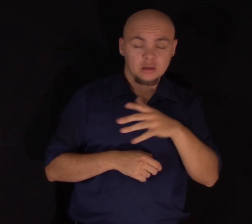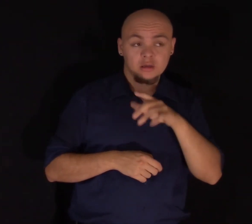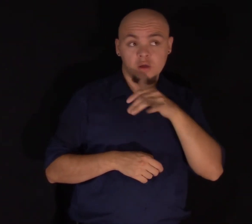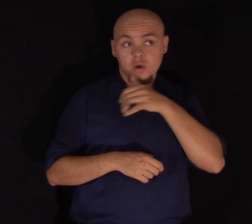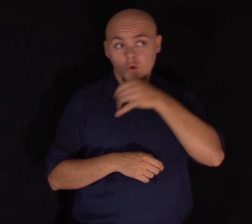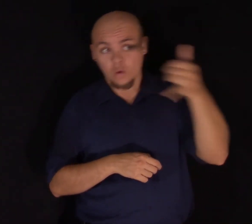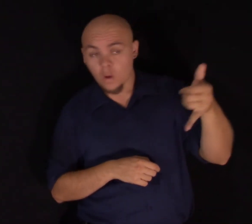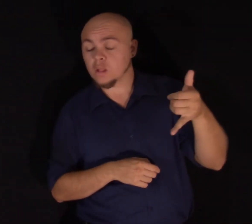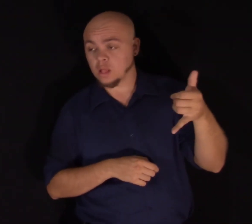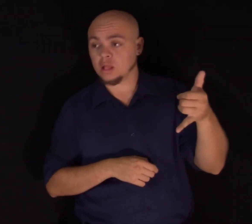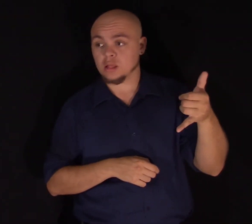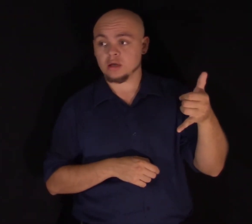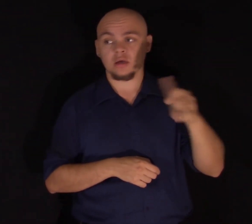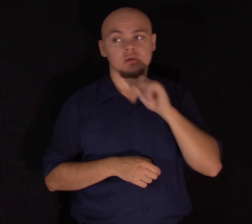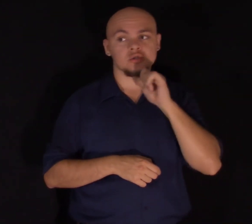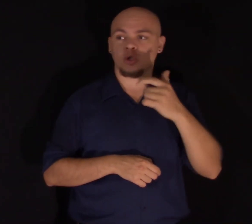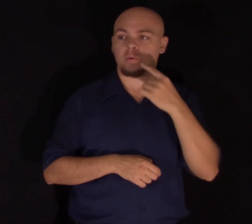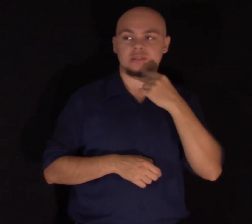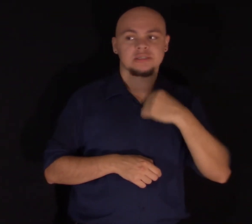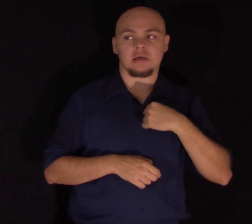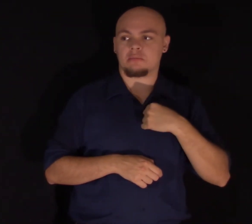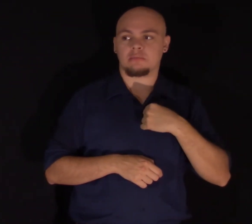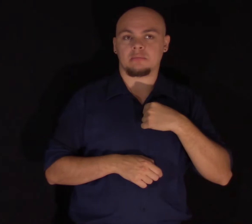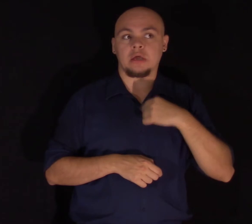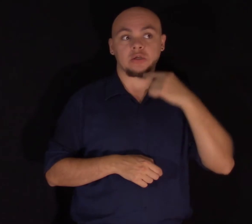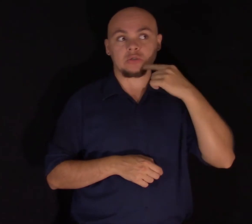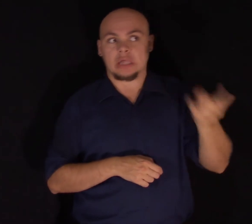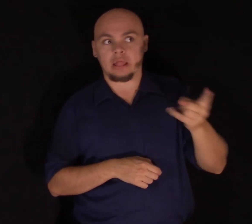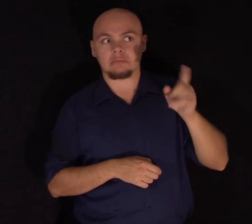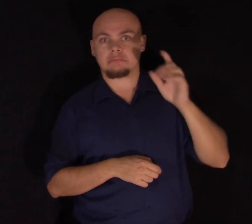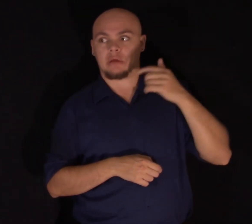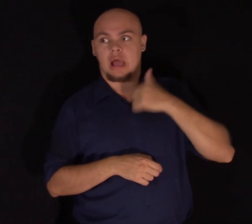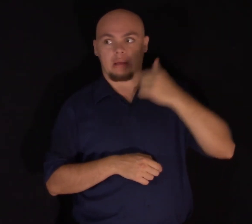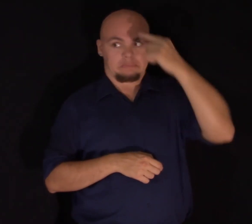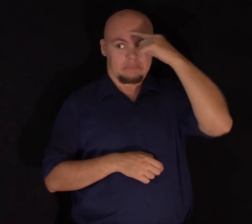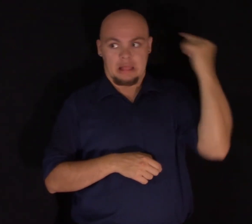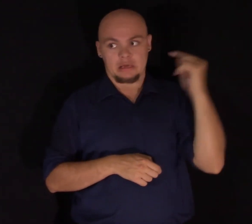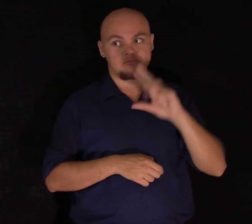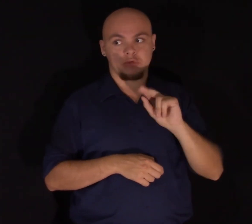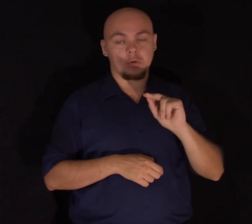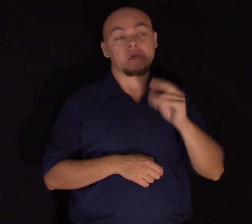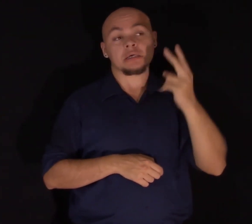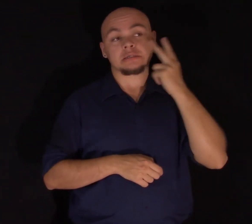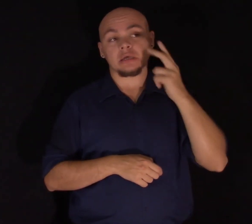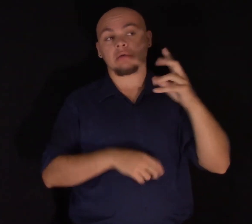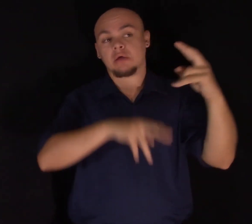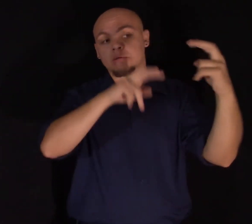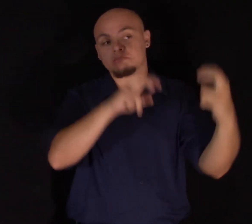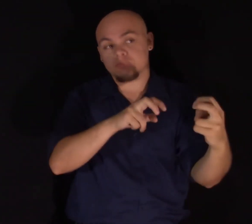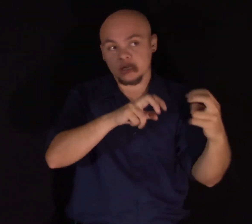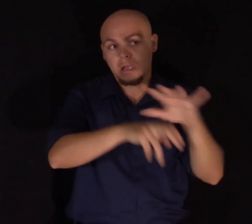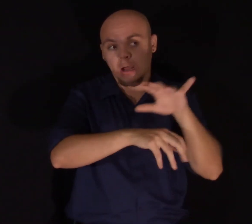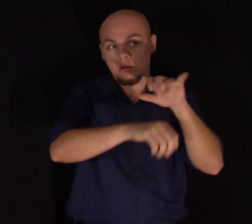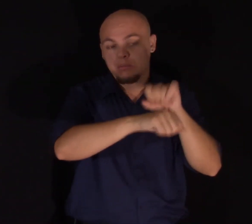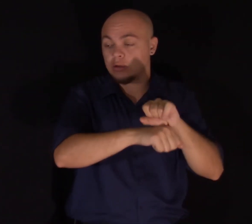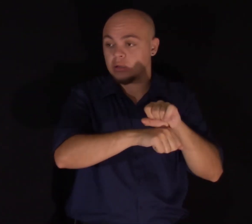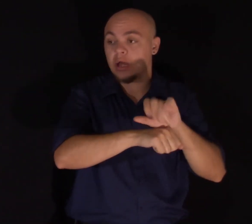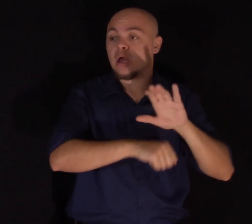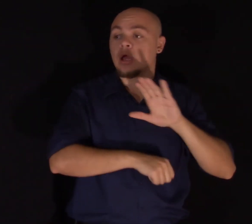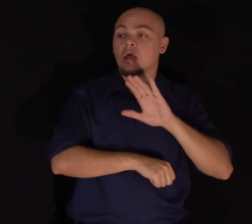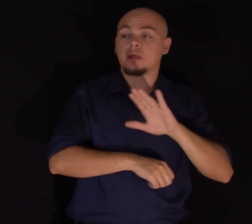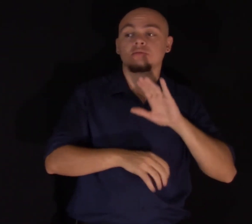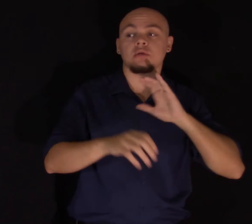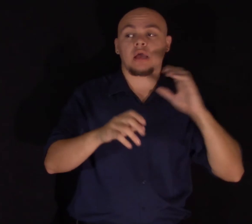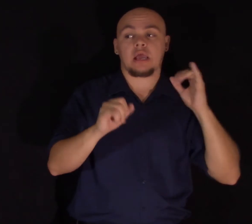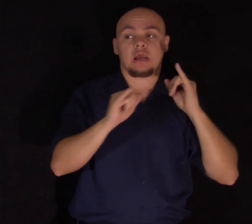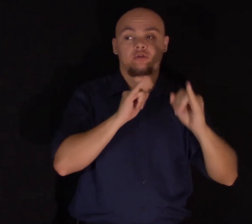call. Do not tell him that I'm black, but see if he'll sit down and give your boss an interview.